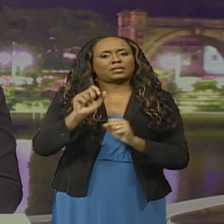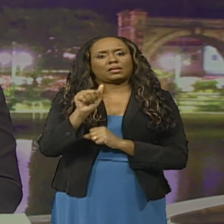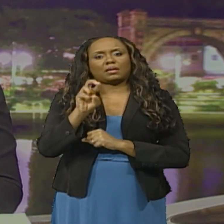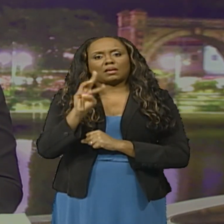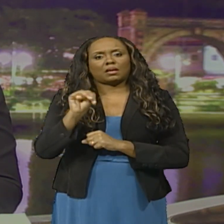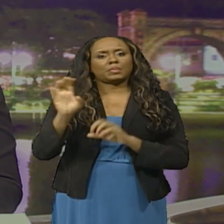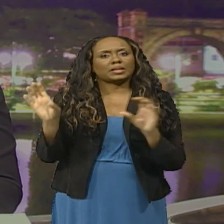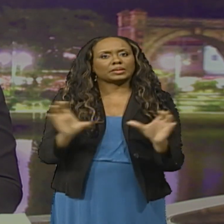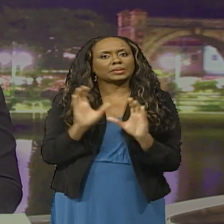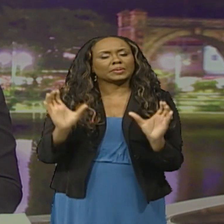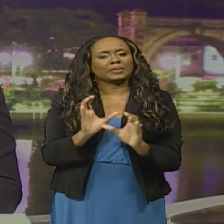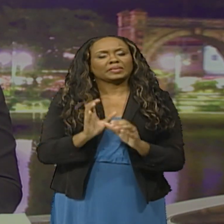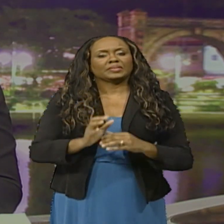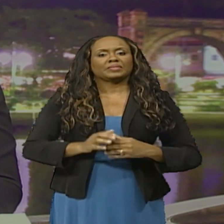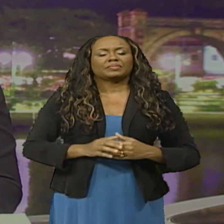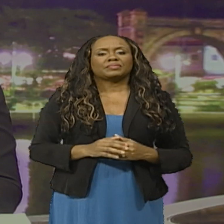Army.